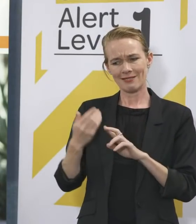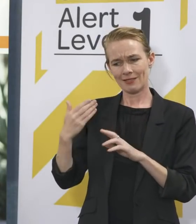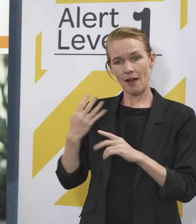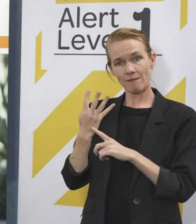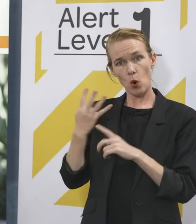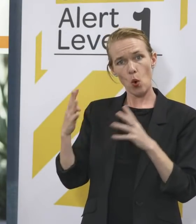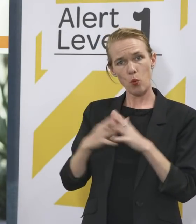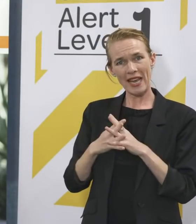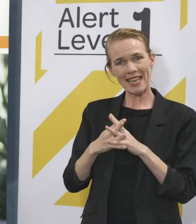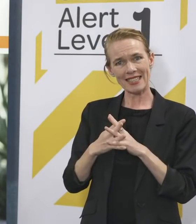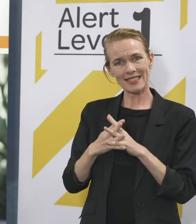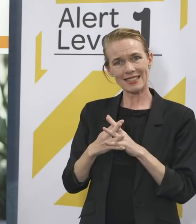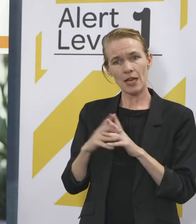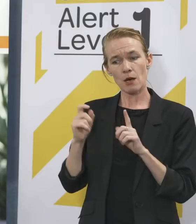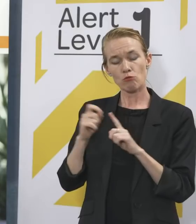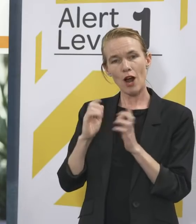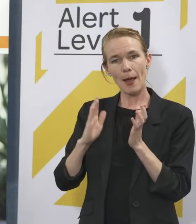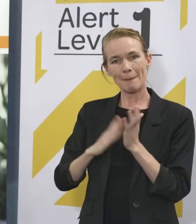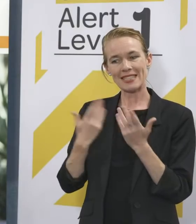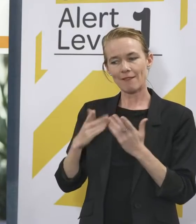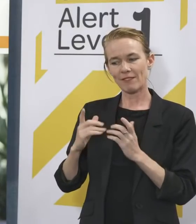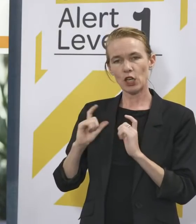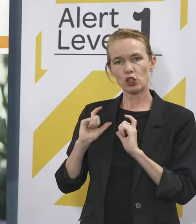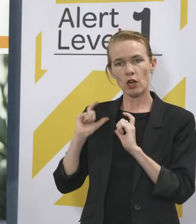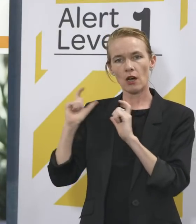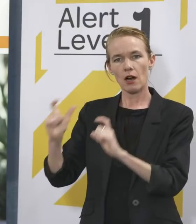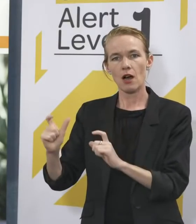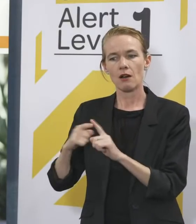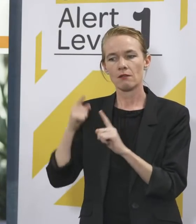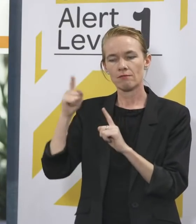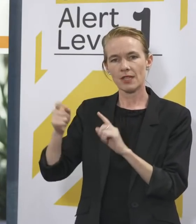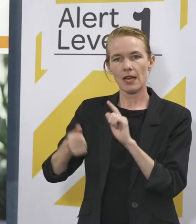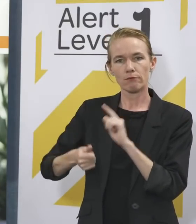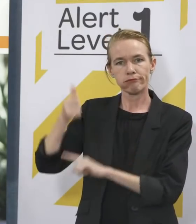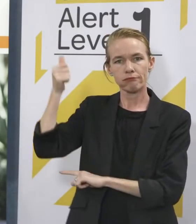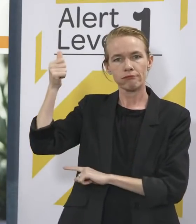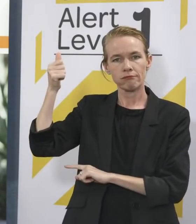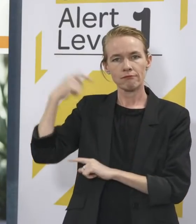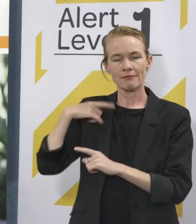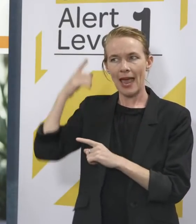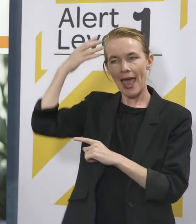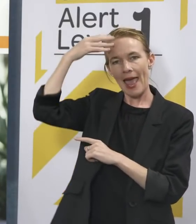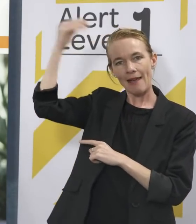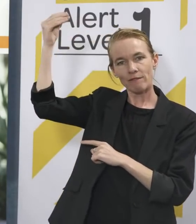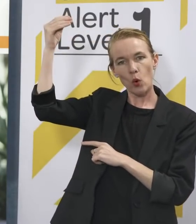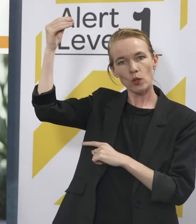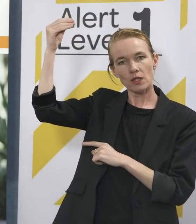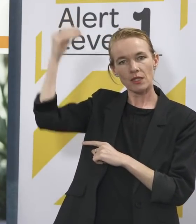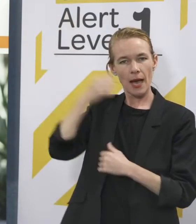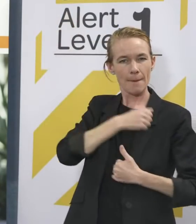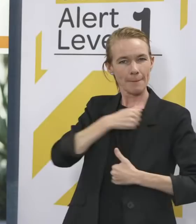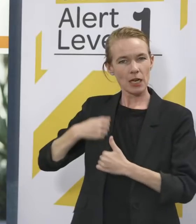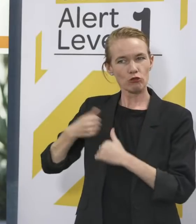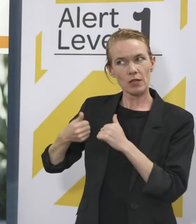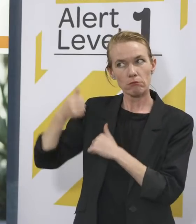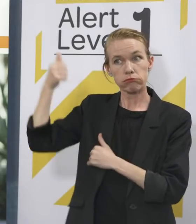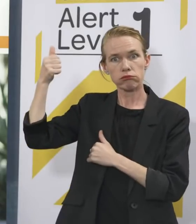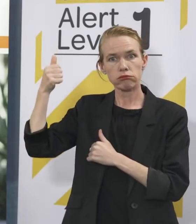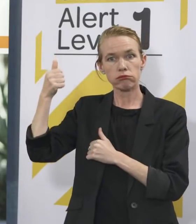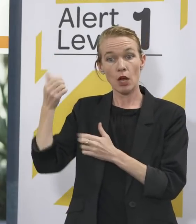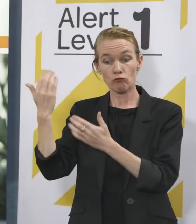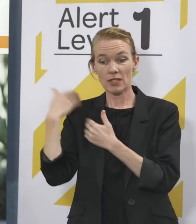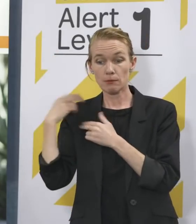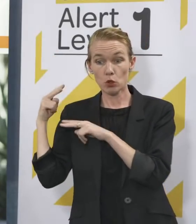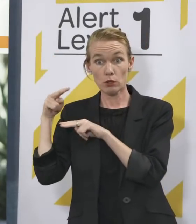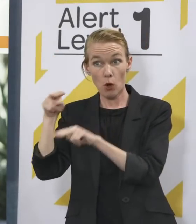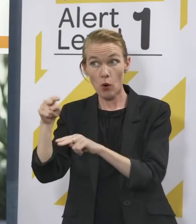4 weeks, that you've been unfairly blamed for things that actually happened under his watch? Oh, no, I don't, because I think that the issue that happened around the